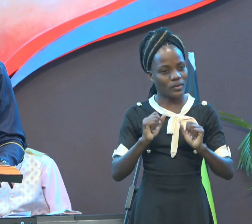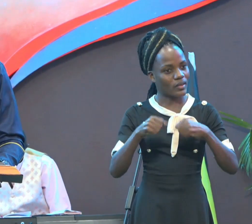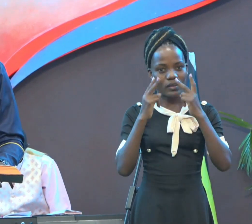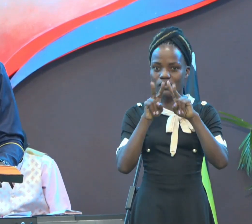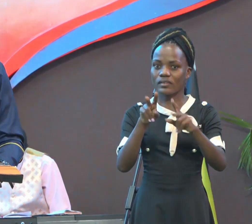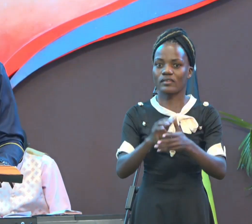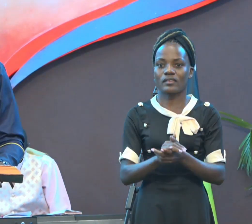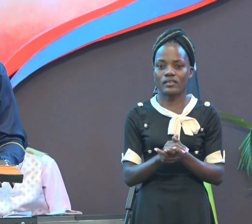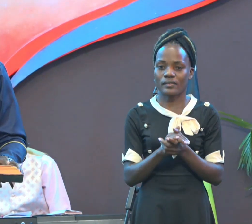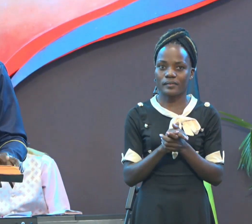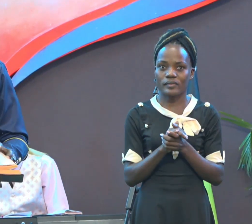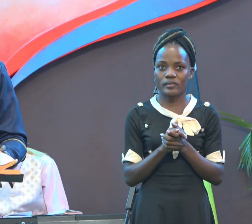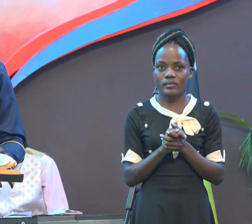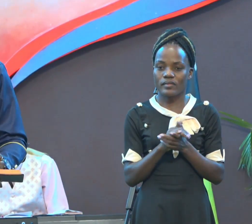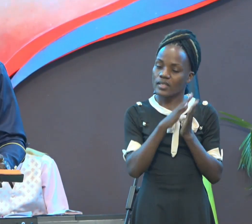seen.